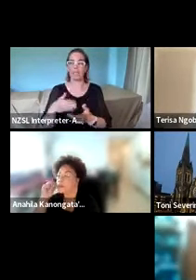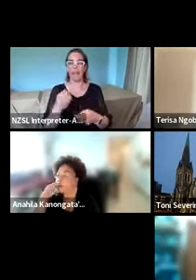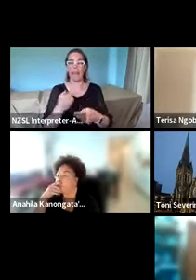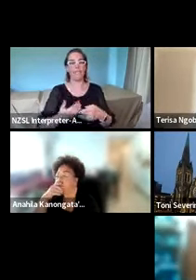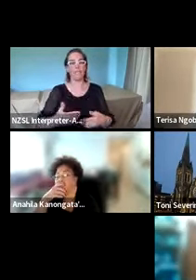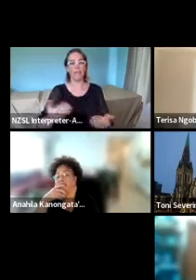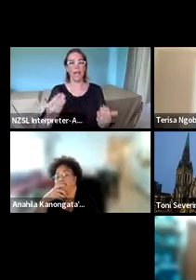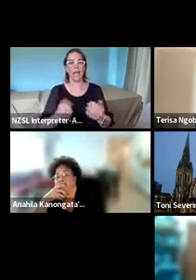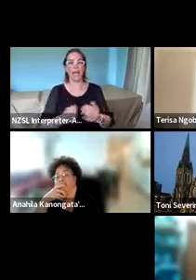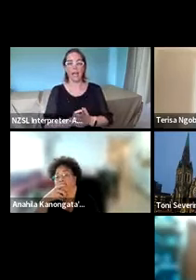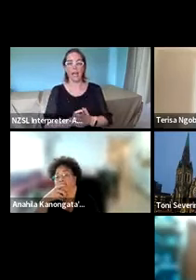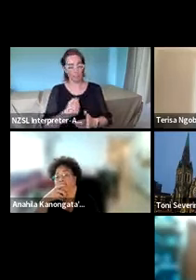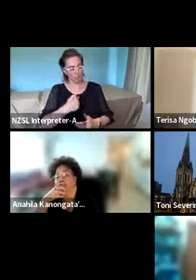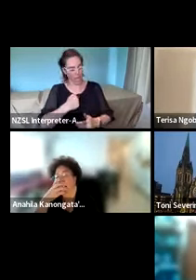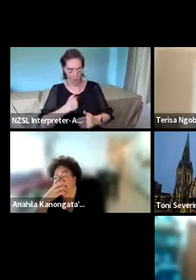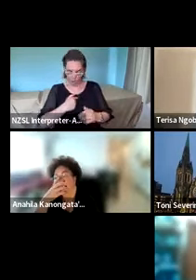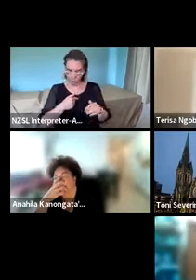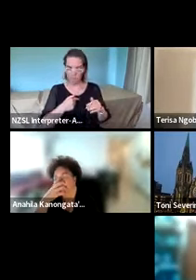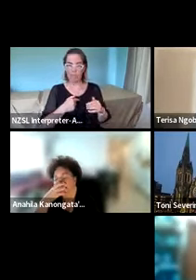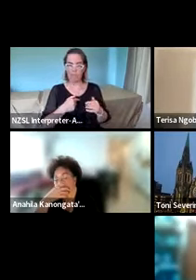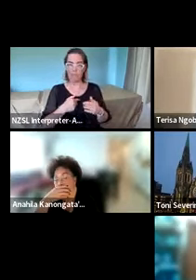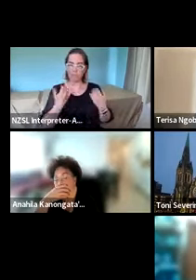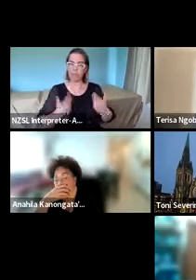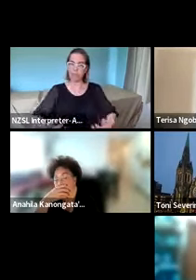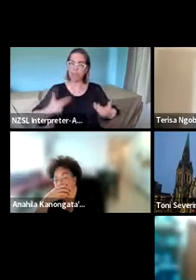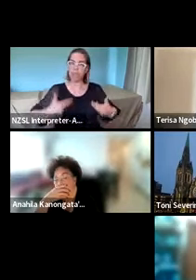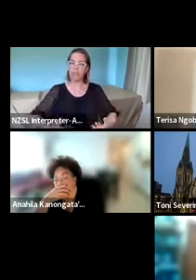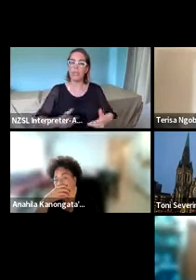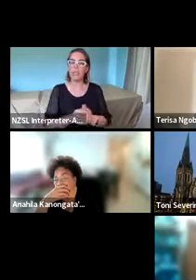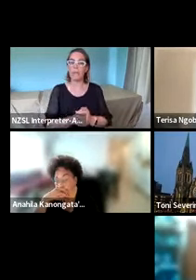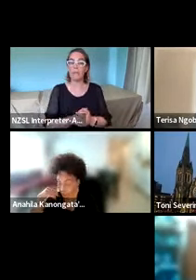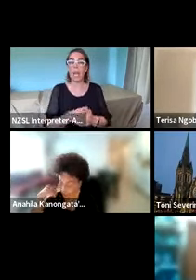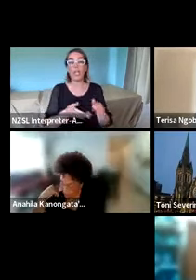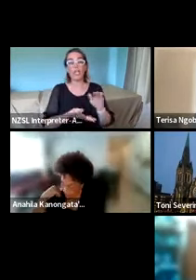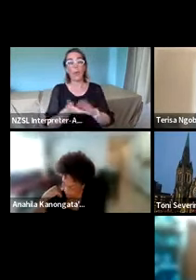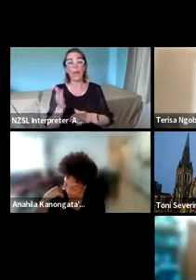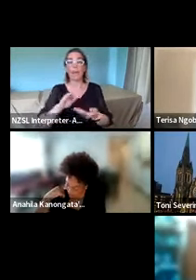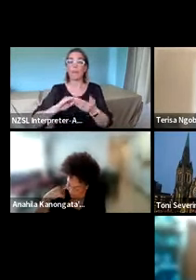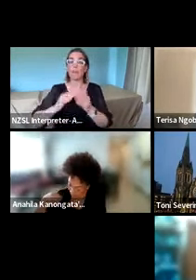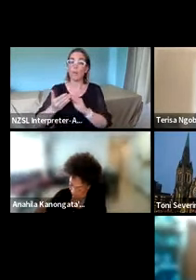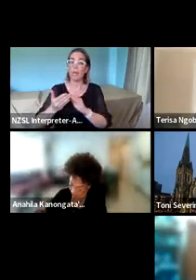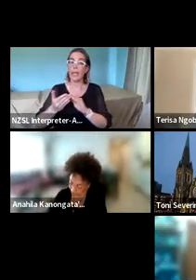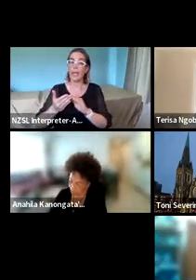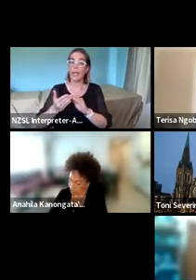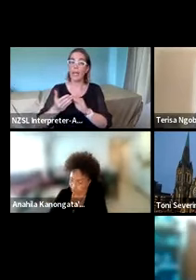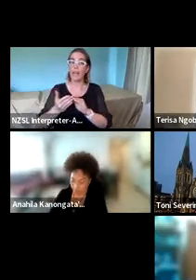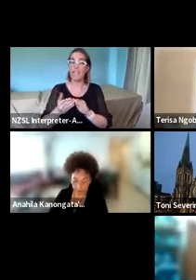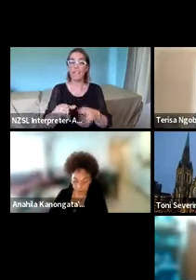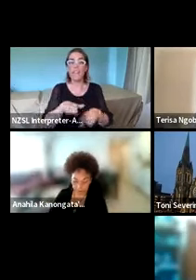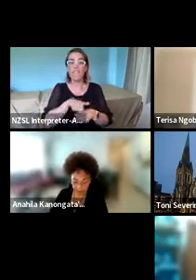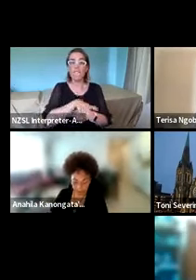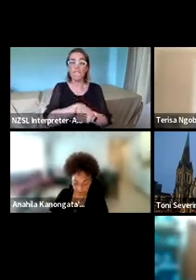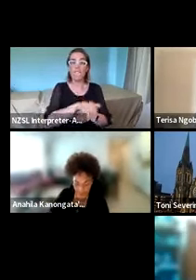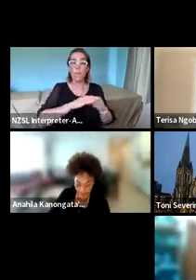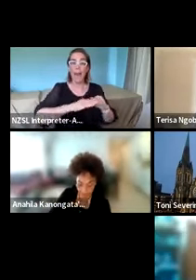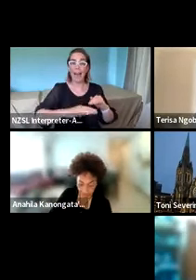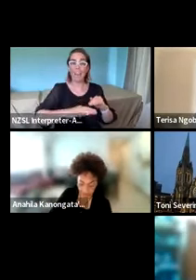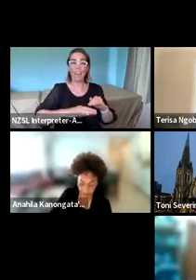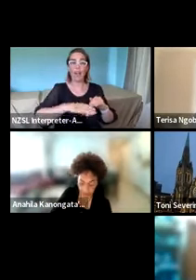own existence in terms of, for example, going out in the community. There are footpaths which are uneven. There are